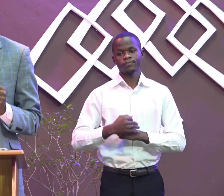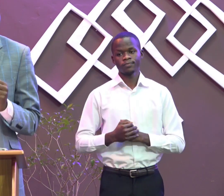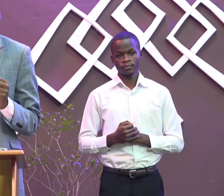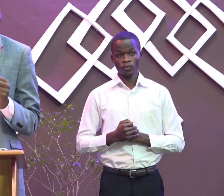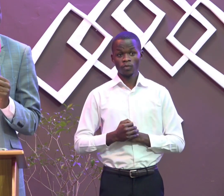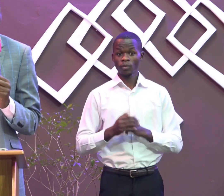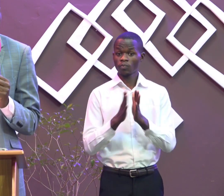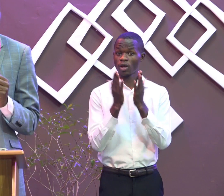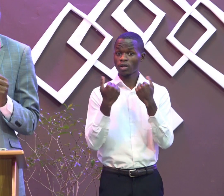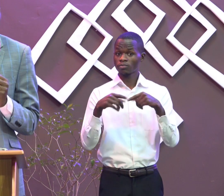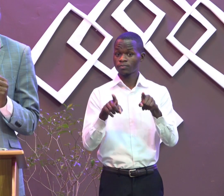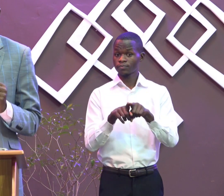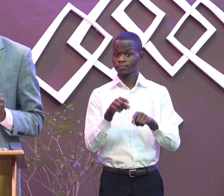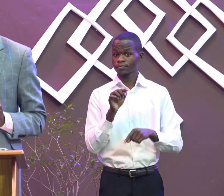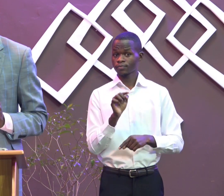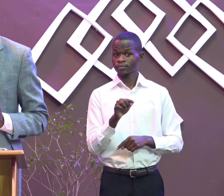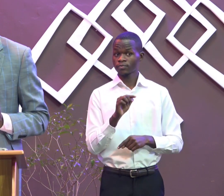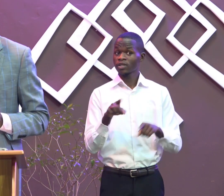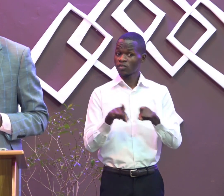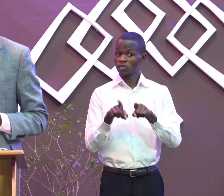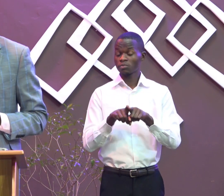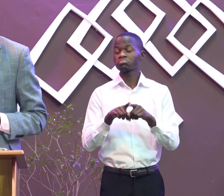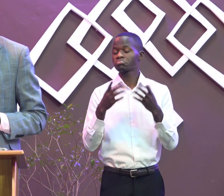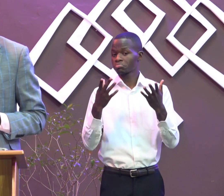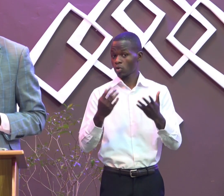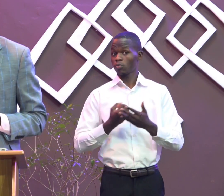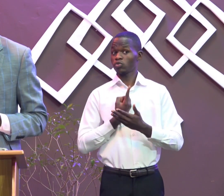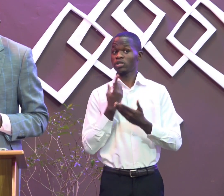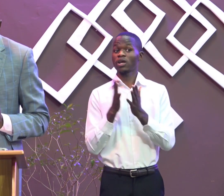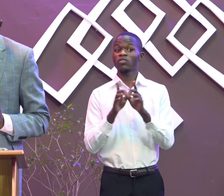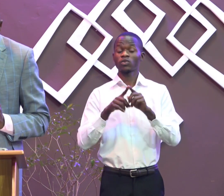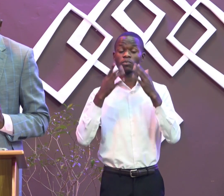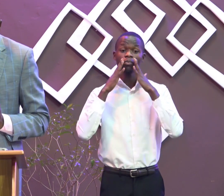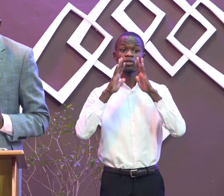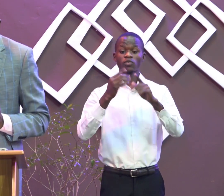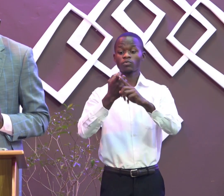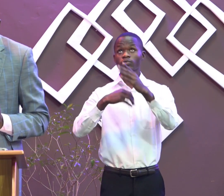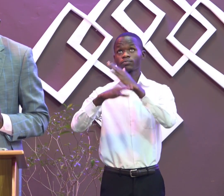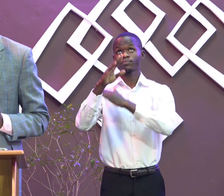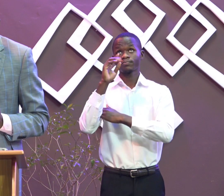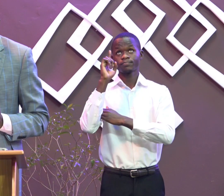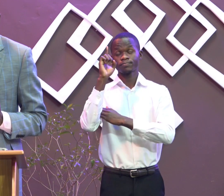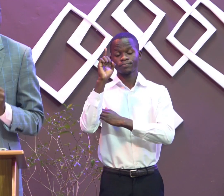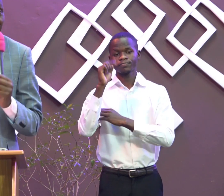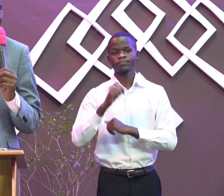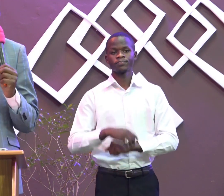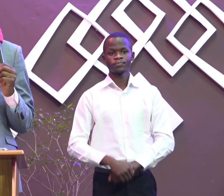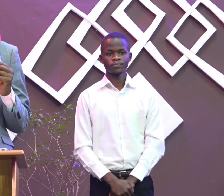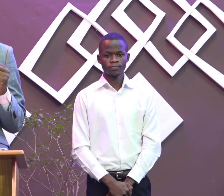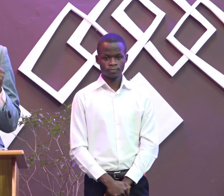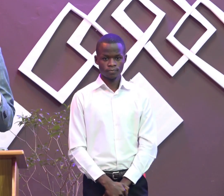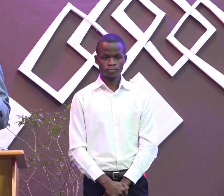Kati n'ekyo nakyo era nakyo mukisa oguva eri Katonda. And that's also a blessing that comes from the